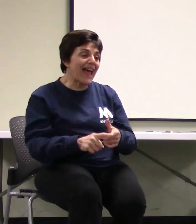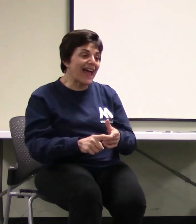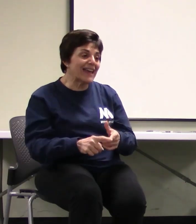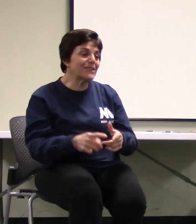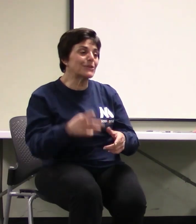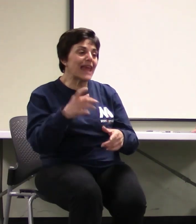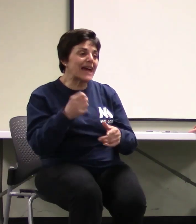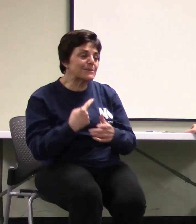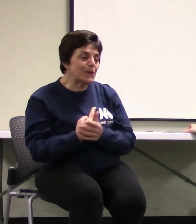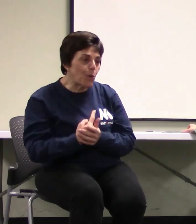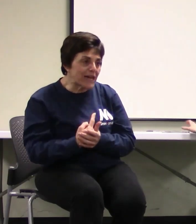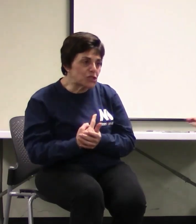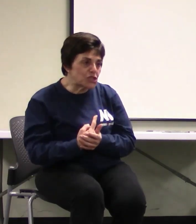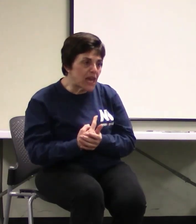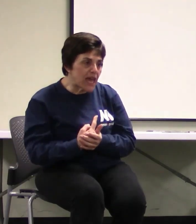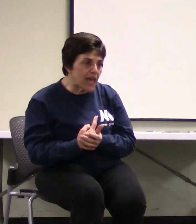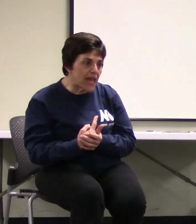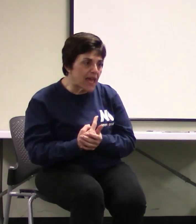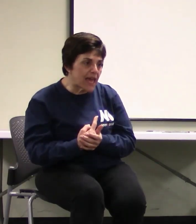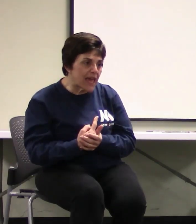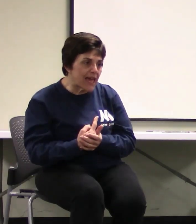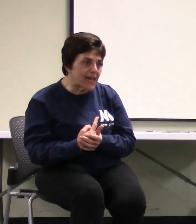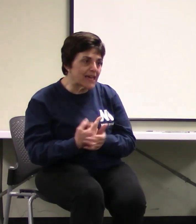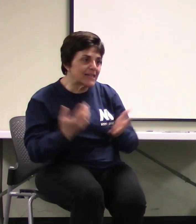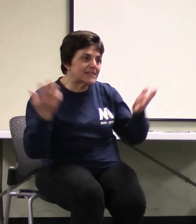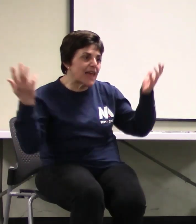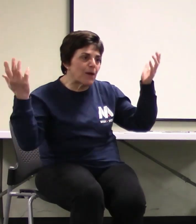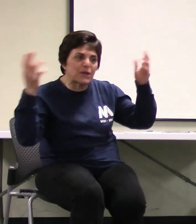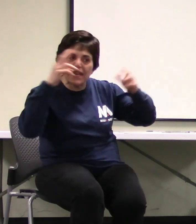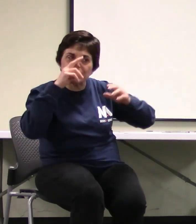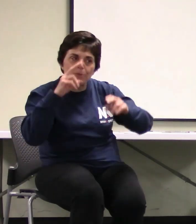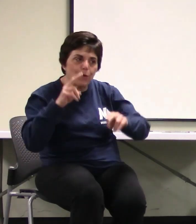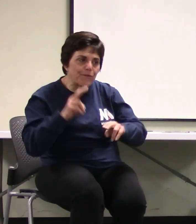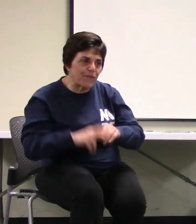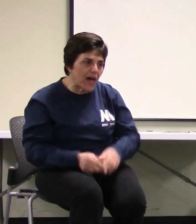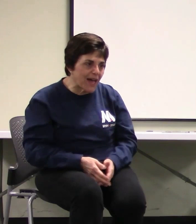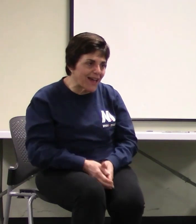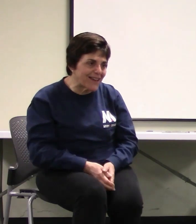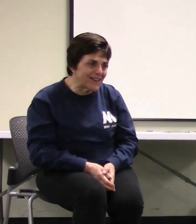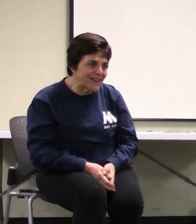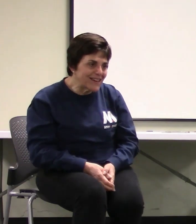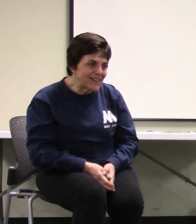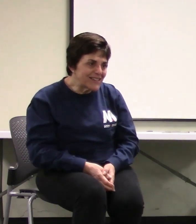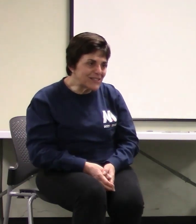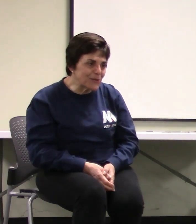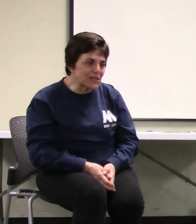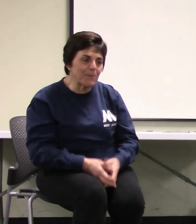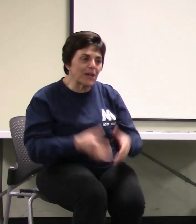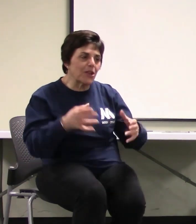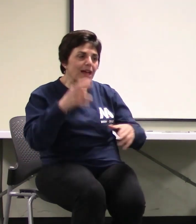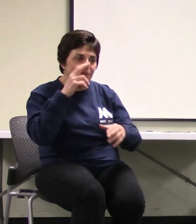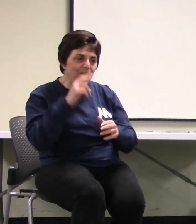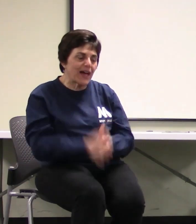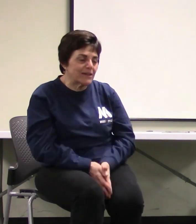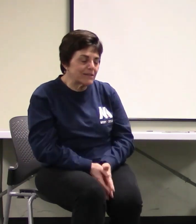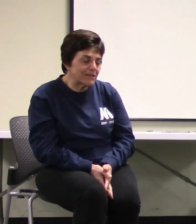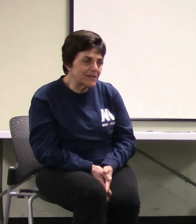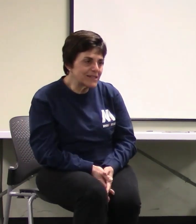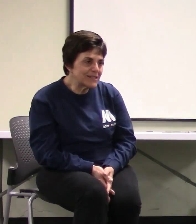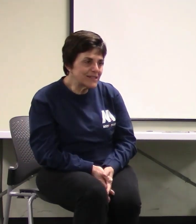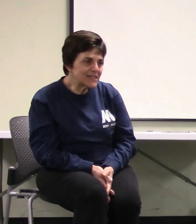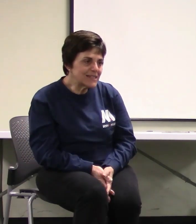And then you can ask me questions, and we can have some more fun. So it's going to be a lot of